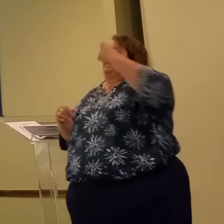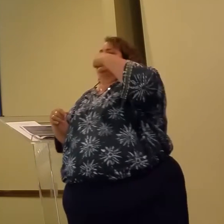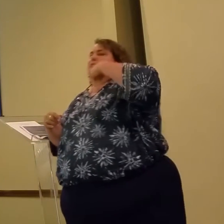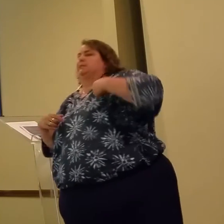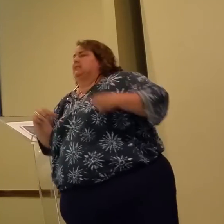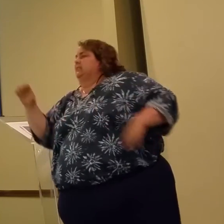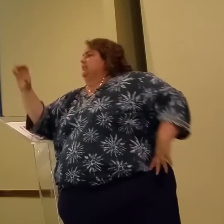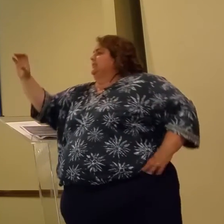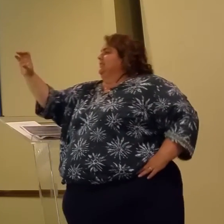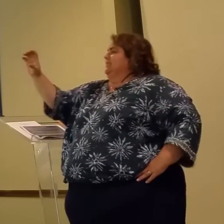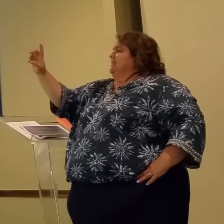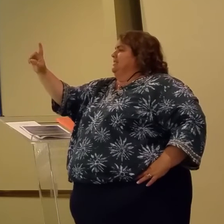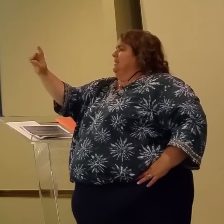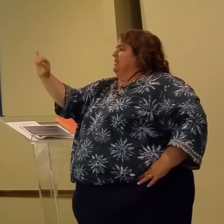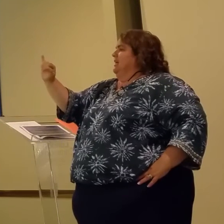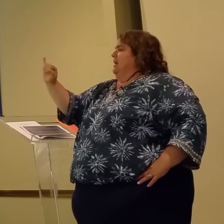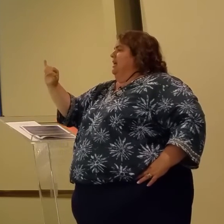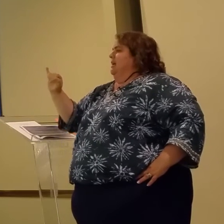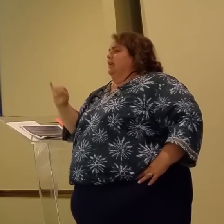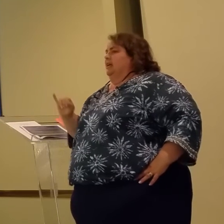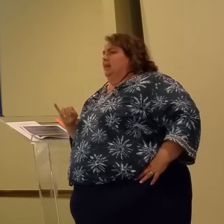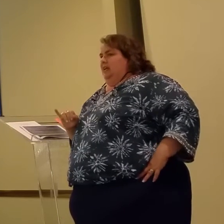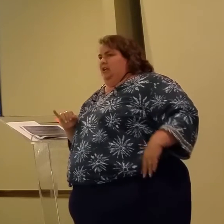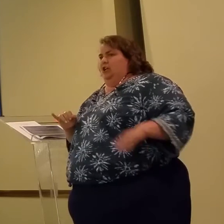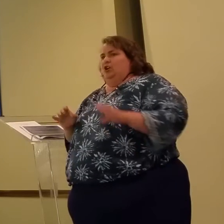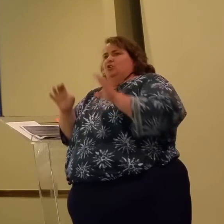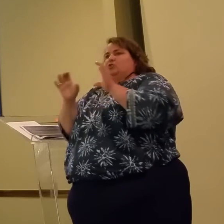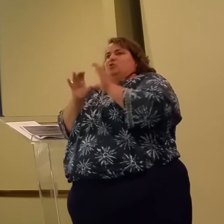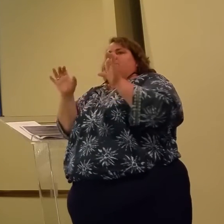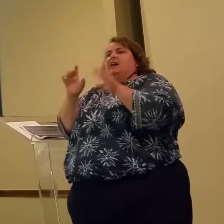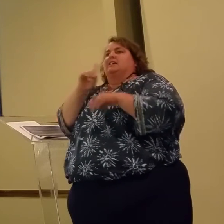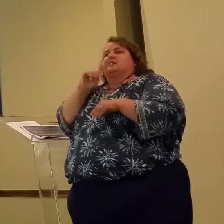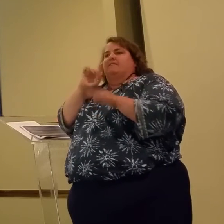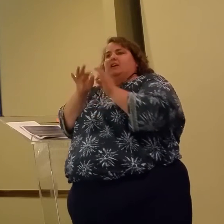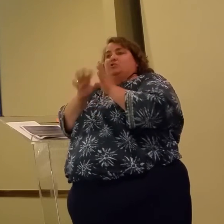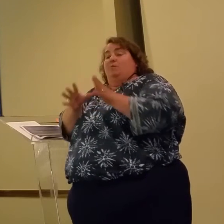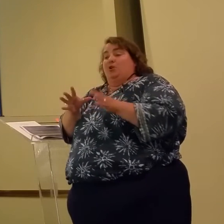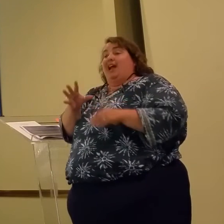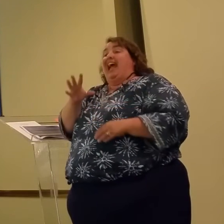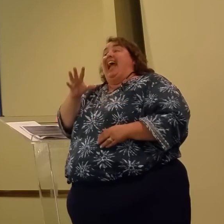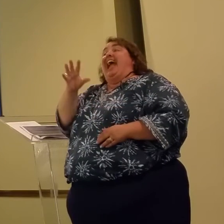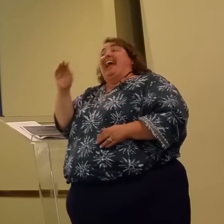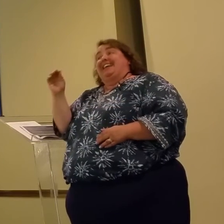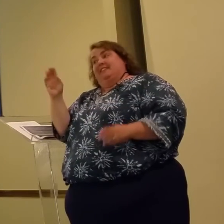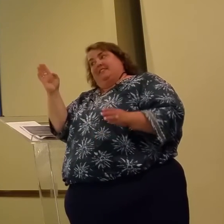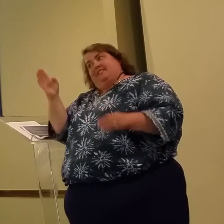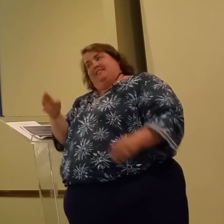Okay, the question from the floor was, what about CDIs, or certified deaf interpreters, and